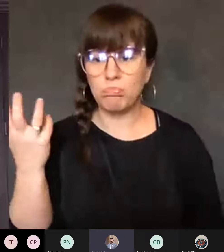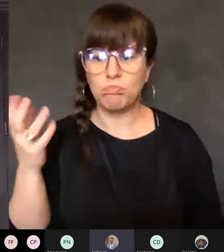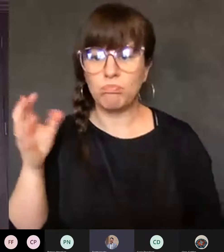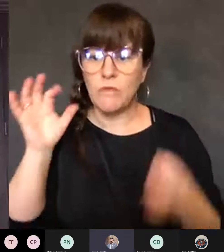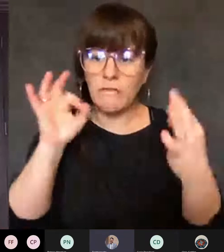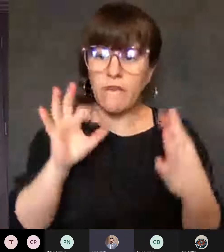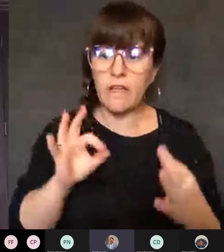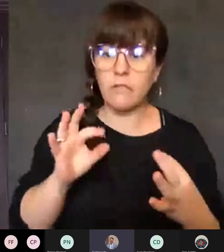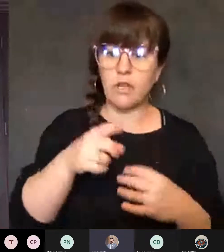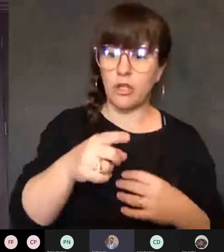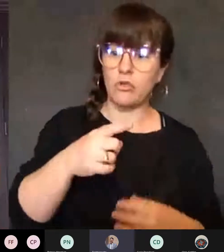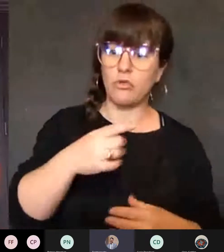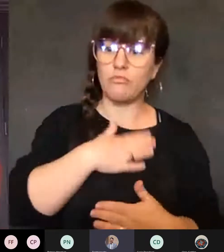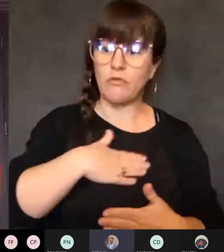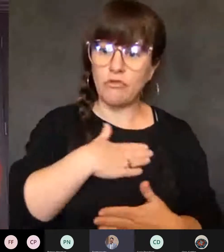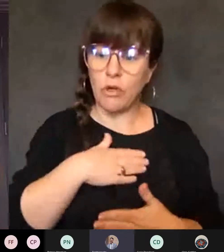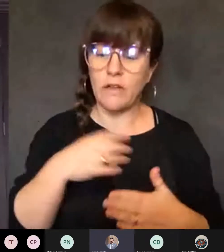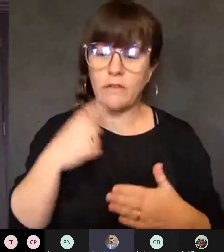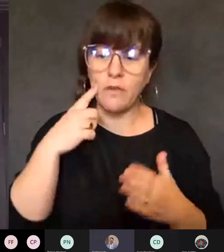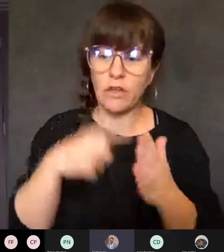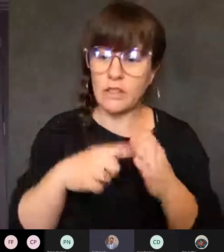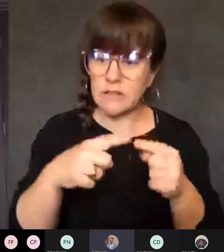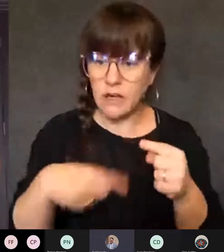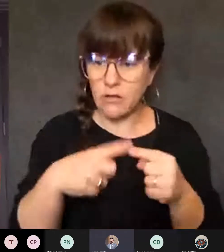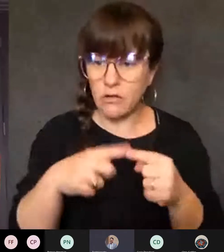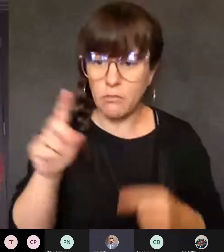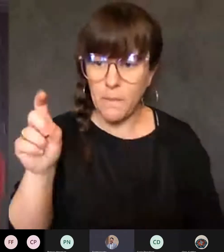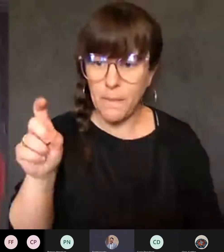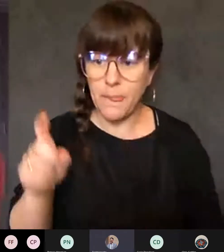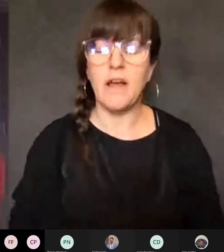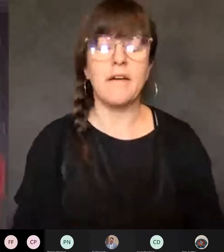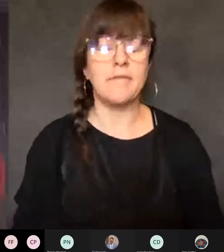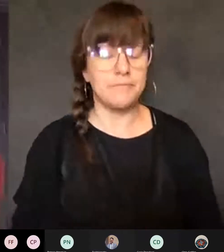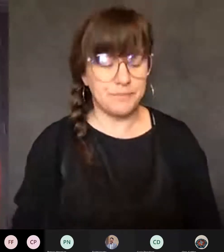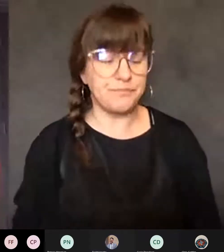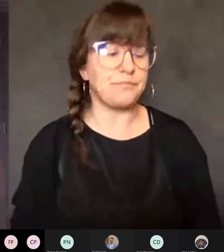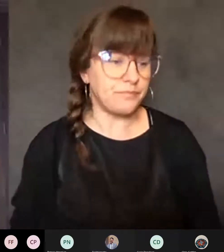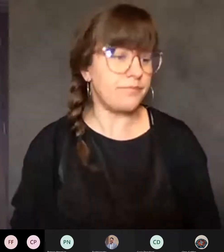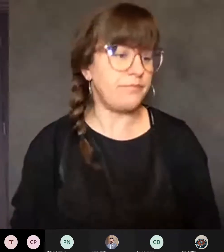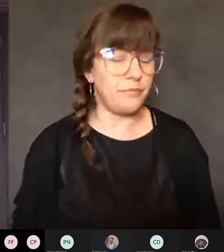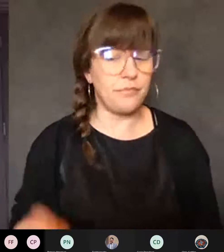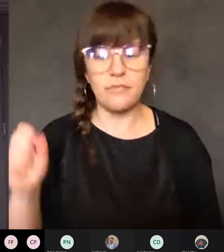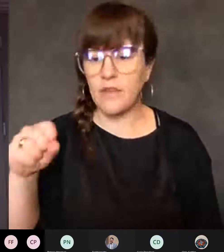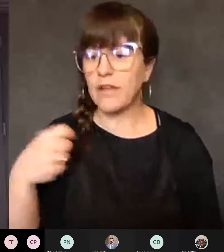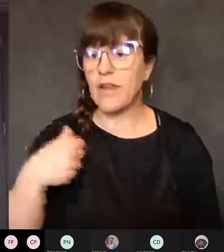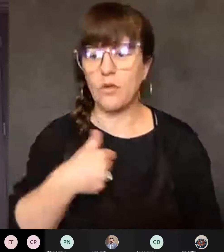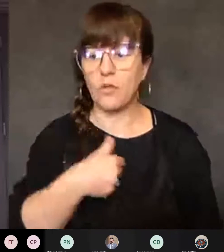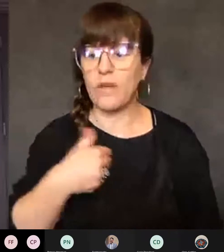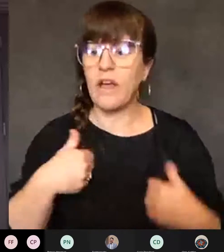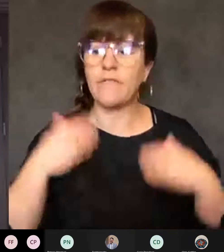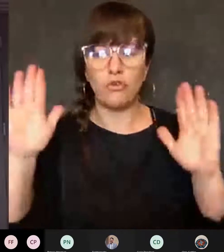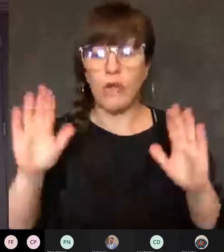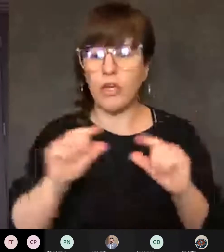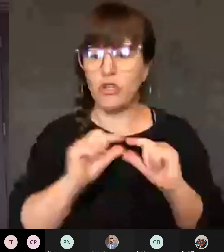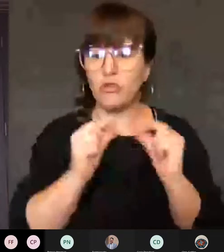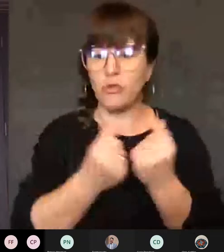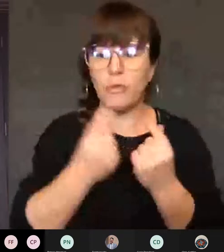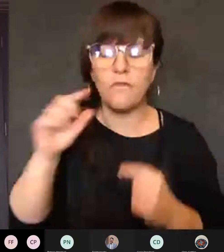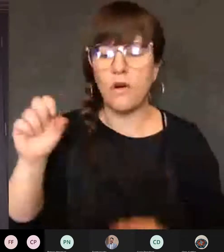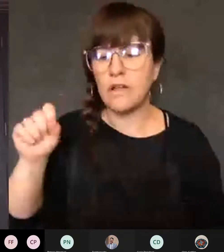meaningful for you in this cycle? We have a great group that are our Santa Fe delegation.